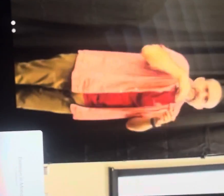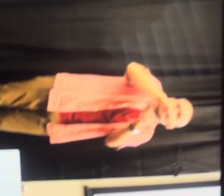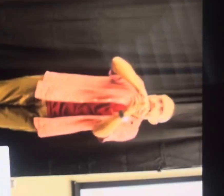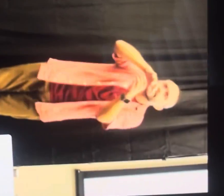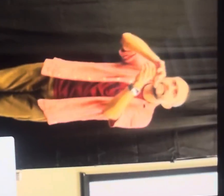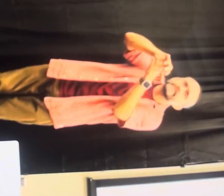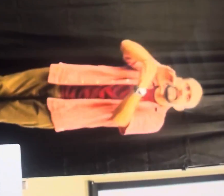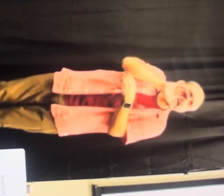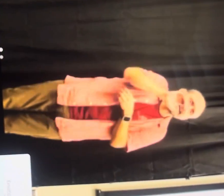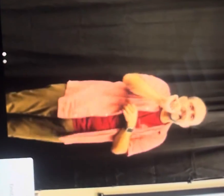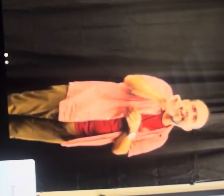and they butcher fat,